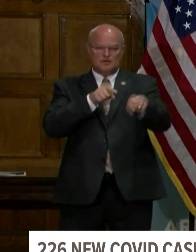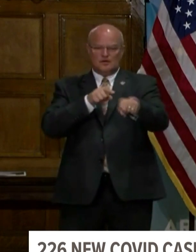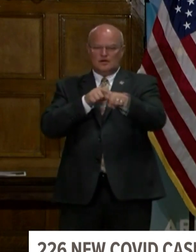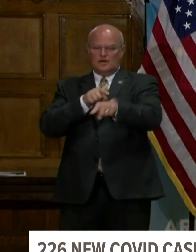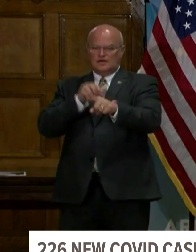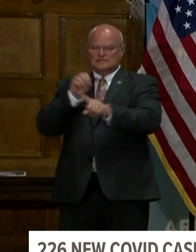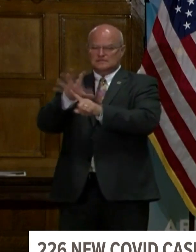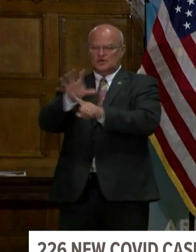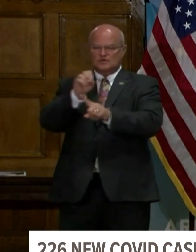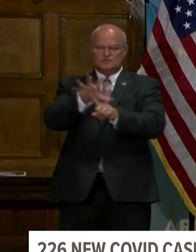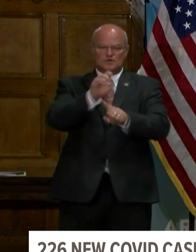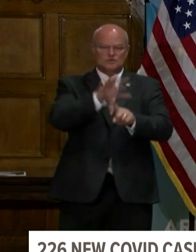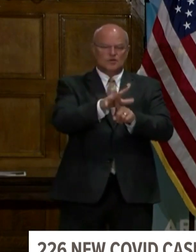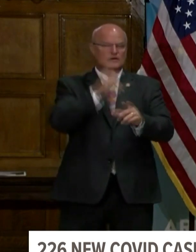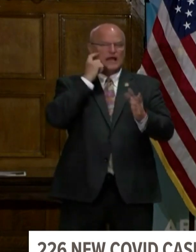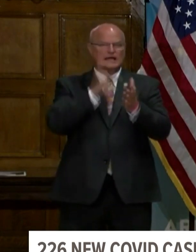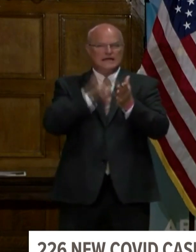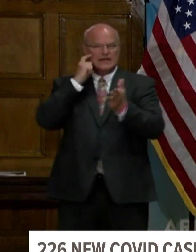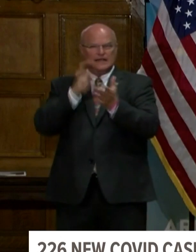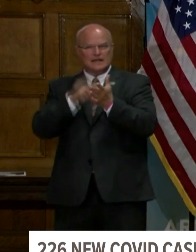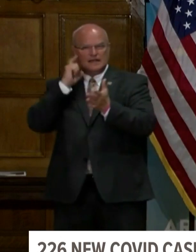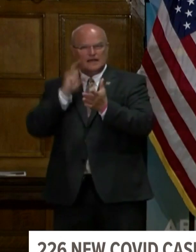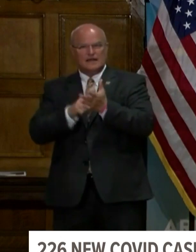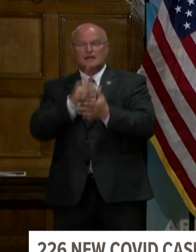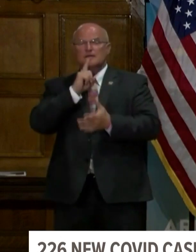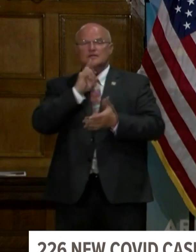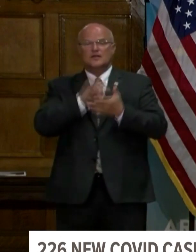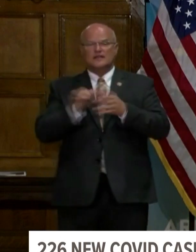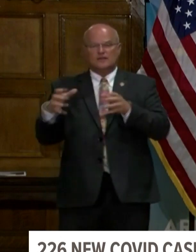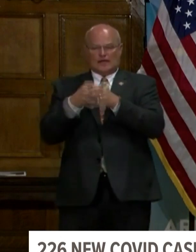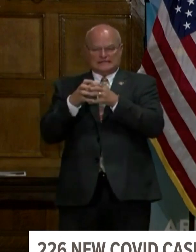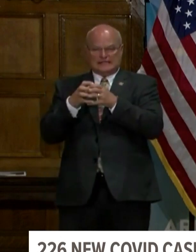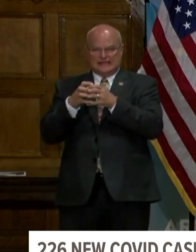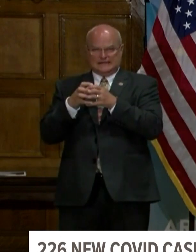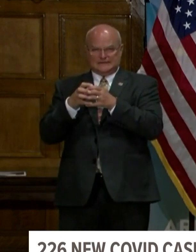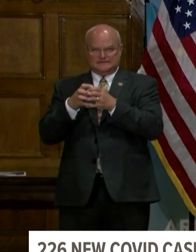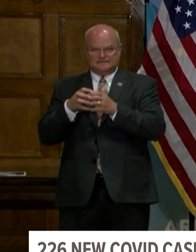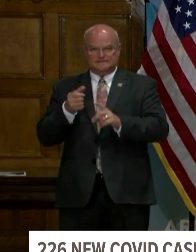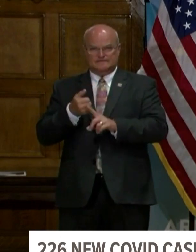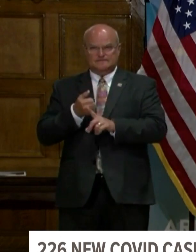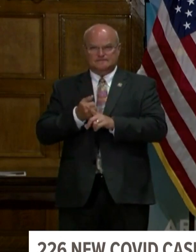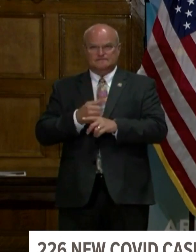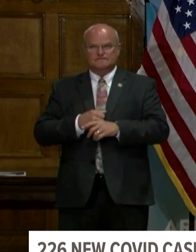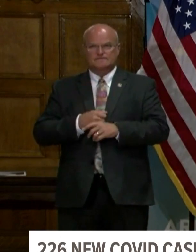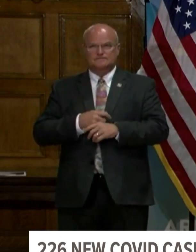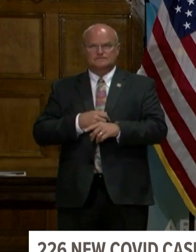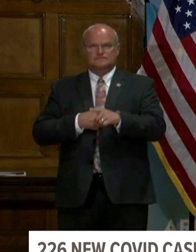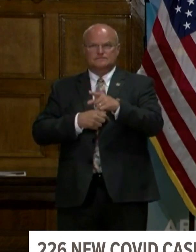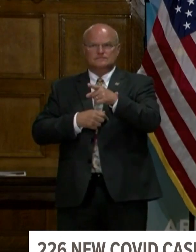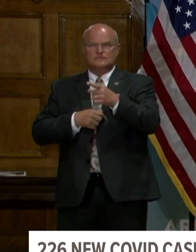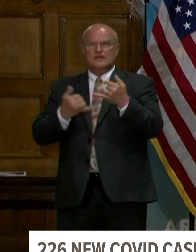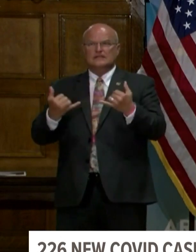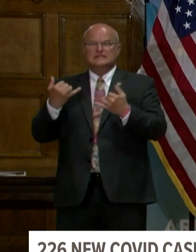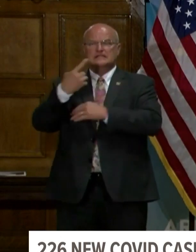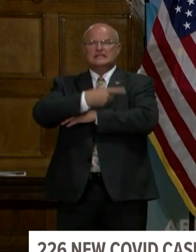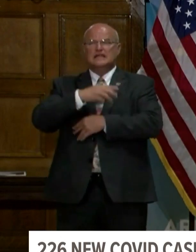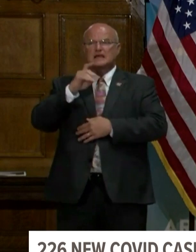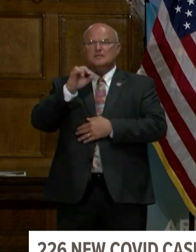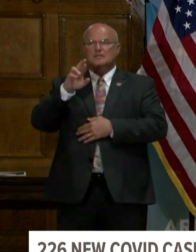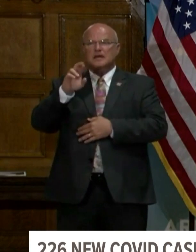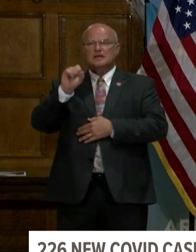an exposure that we need to make sure they're isolated. Today, Mayor Scott initiated